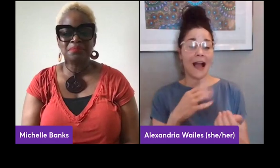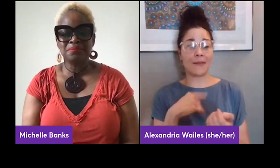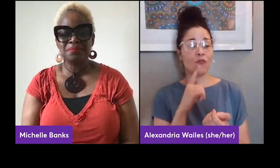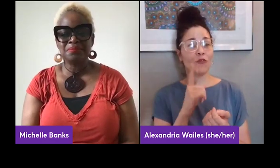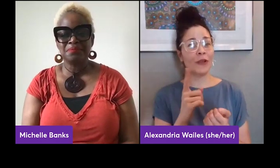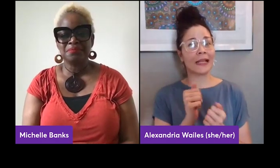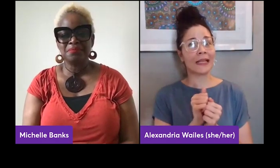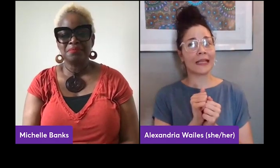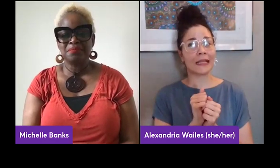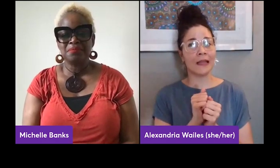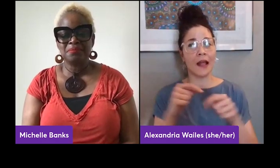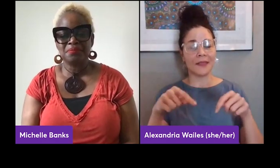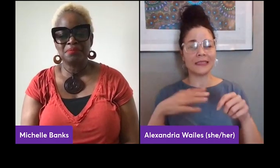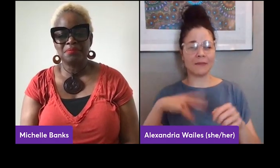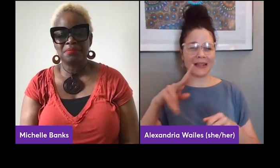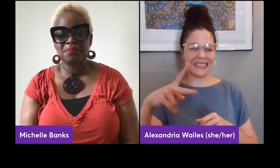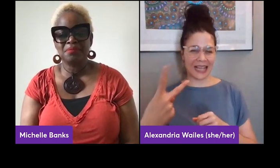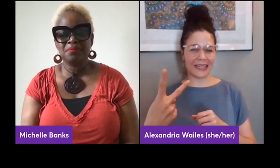landmark play and what it meant to you?